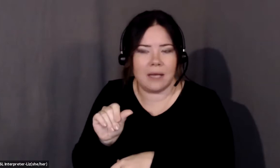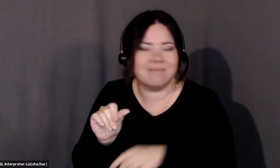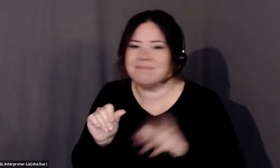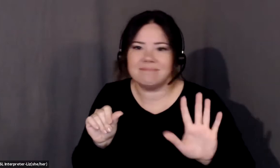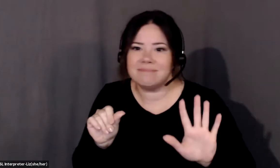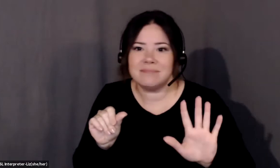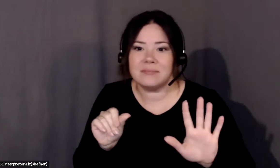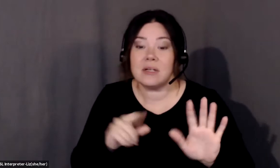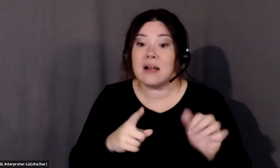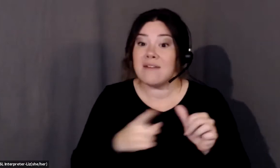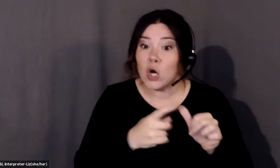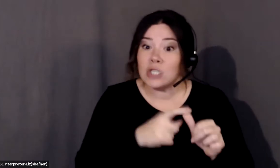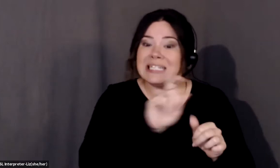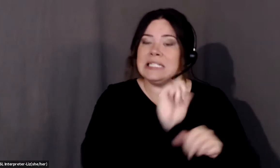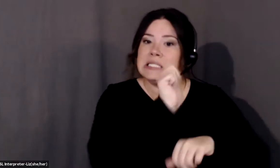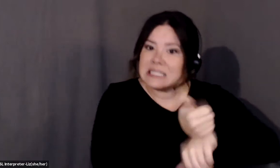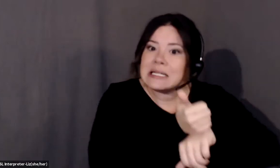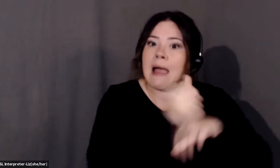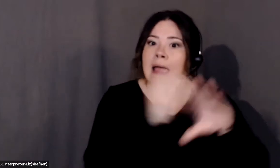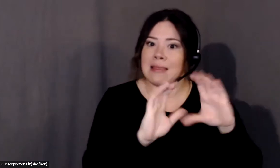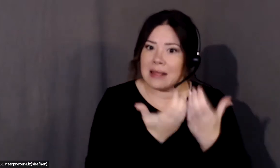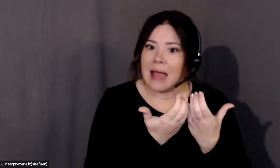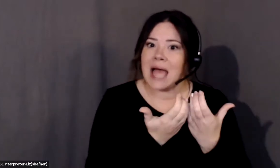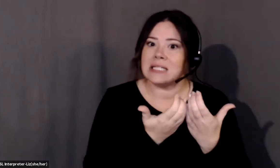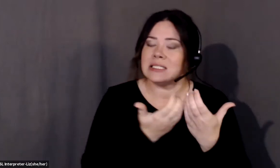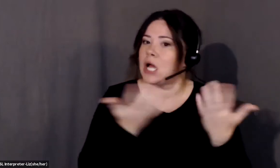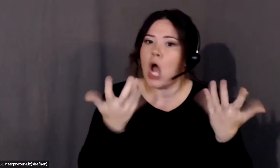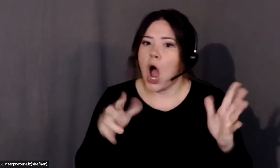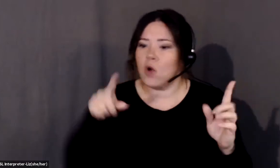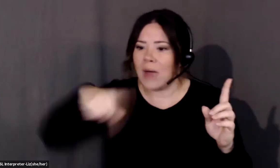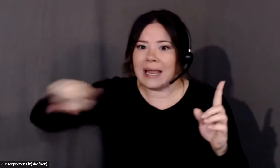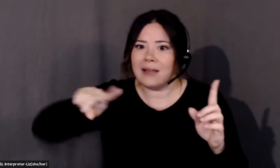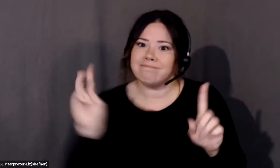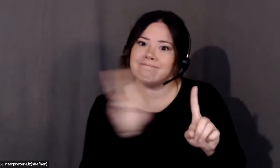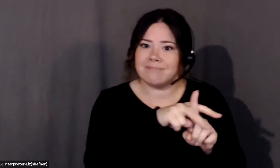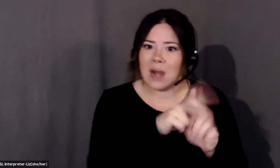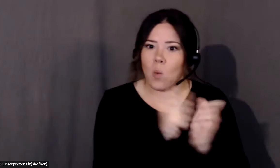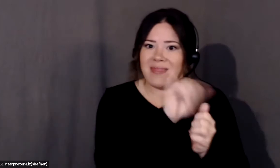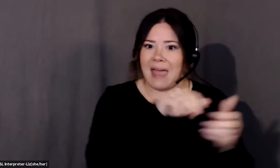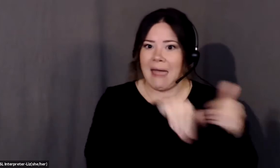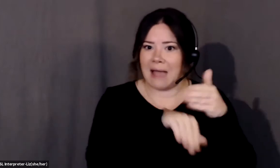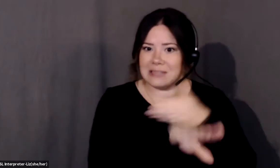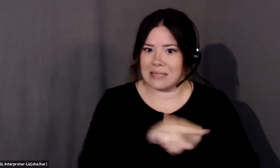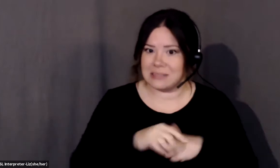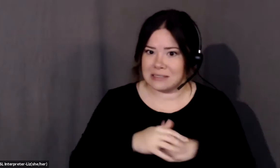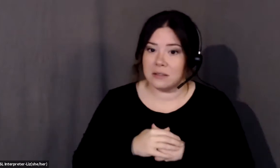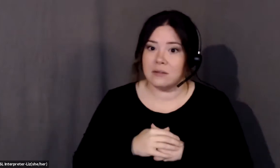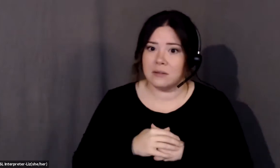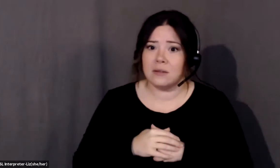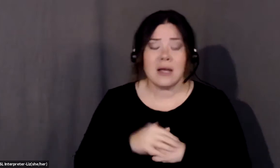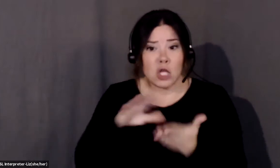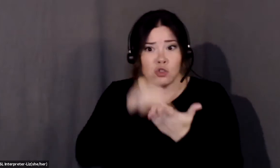Design the class with access in mind. And, you know, students can help with